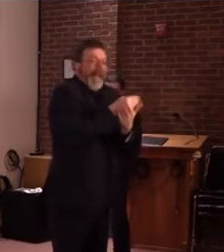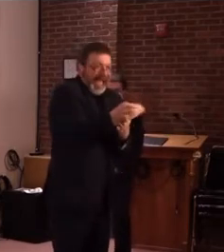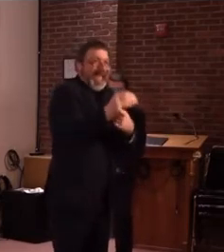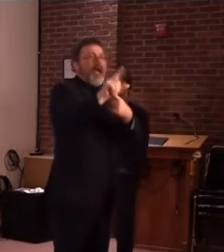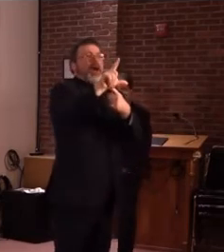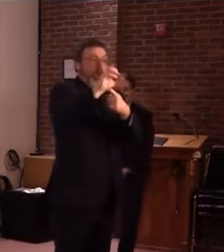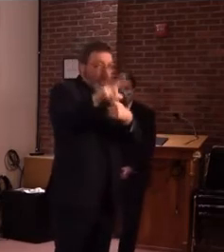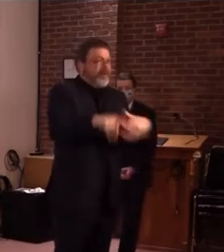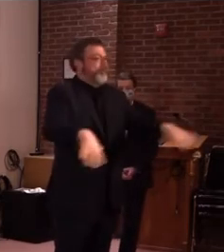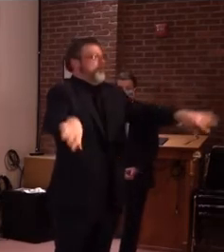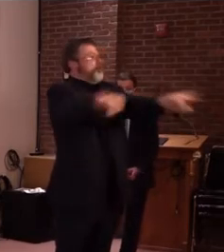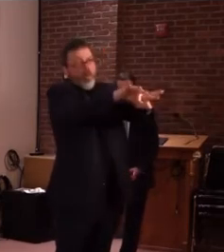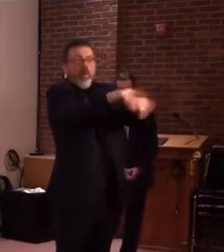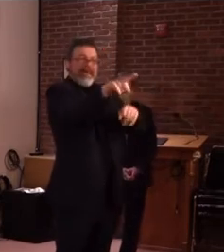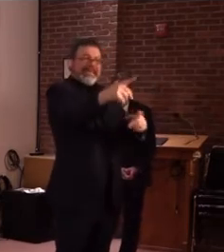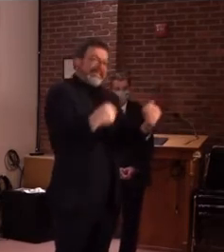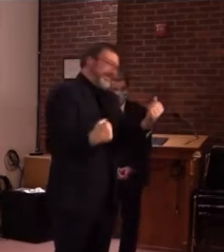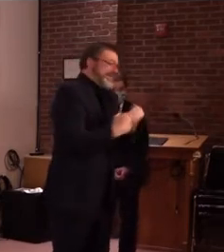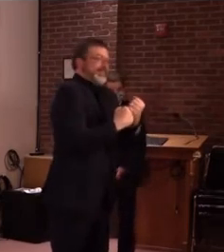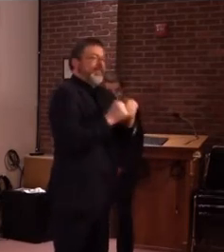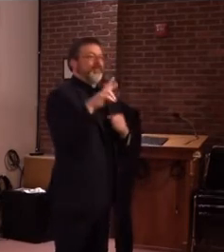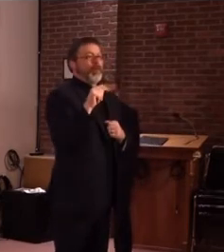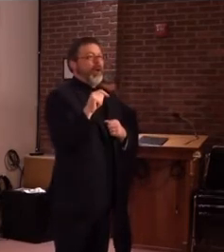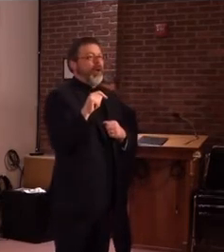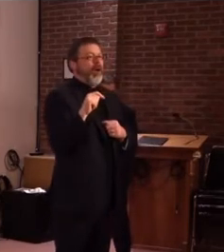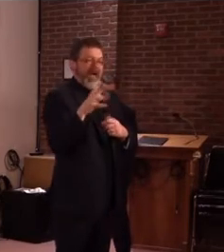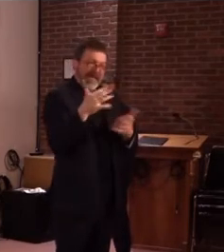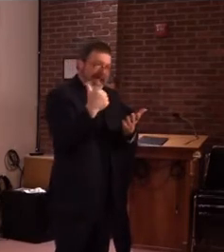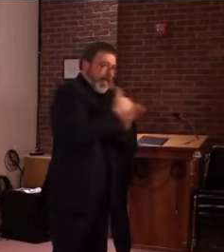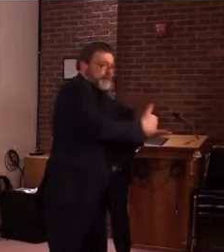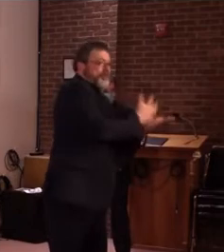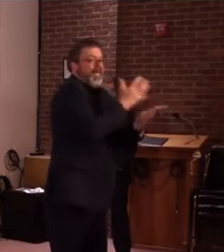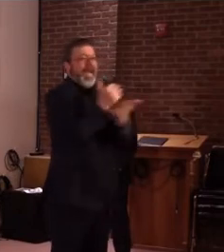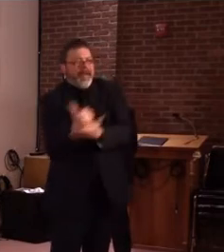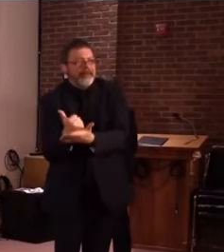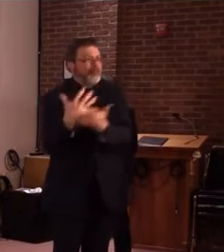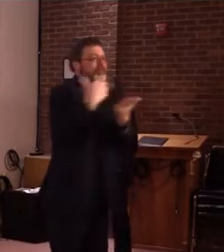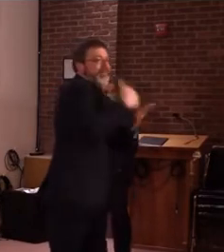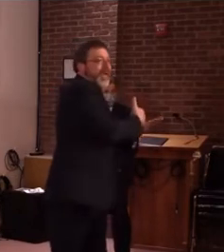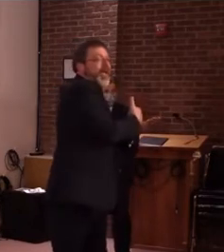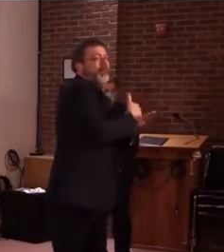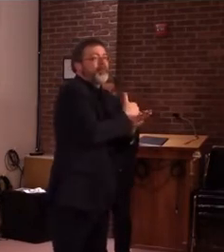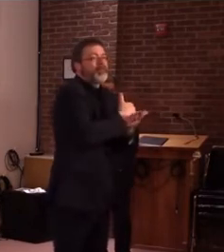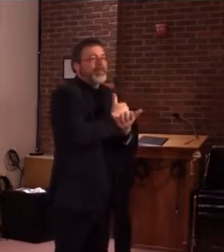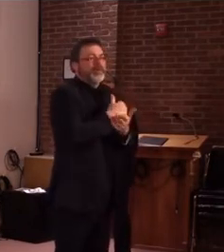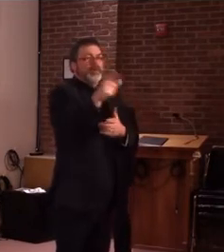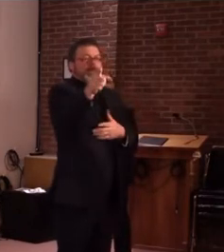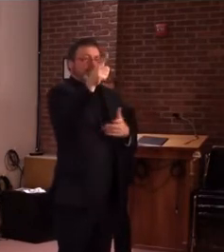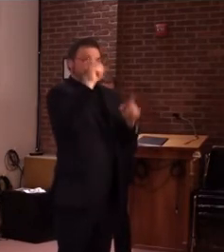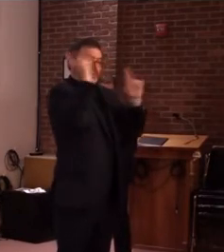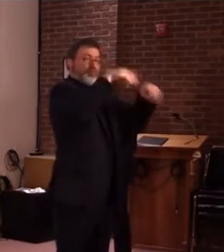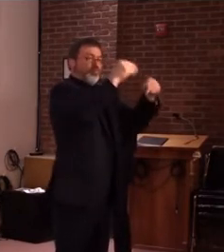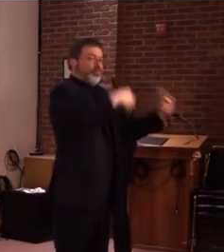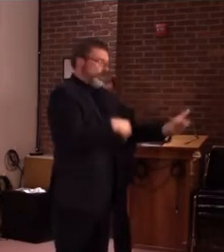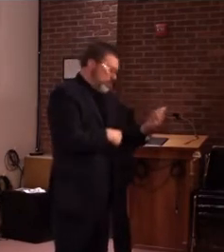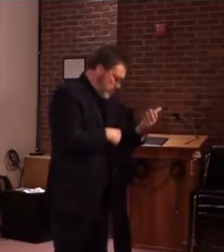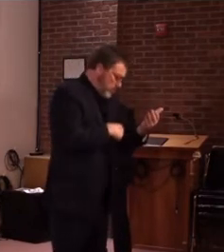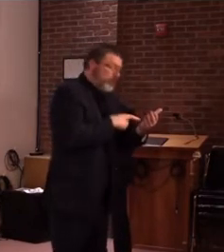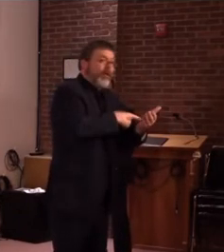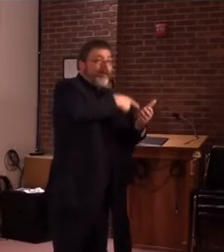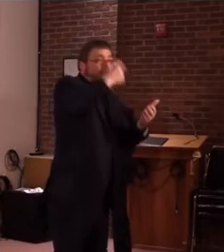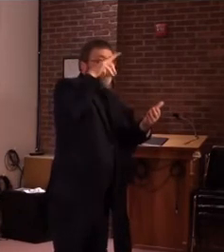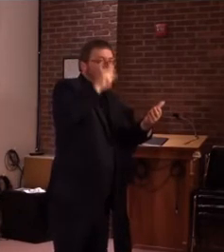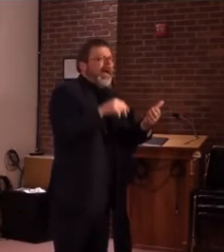We can help each other out by just looking at the products we buy and just buy from each other. And that will help us survive